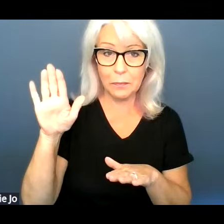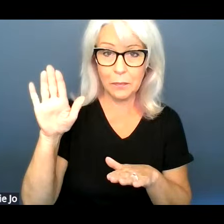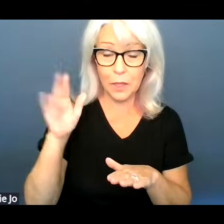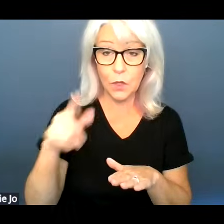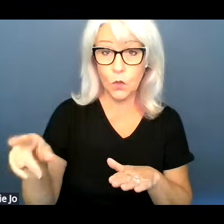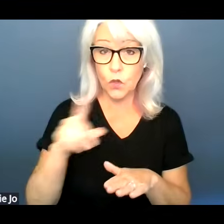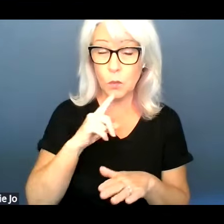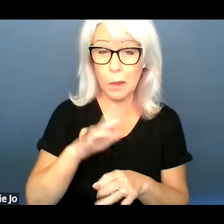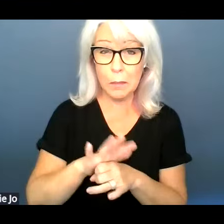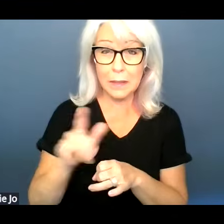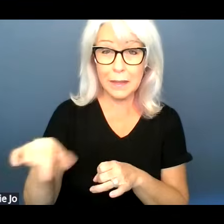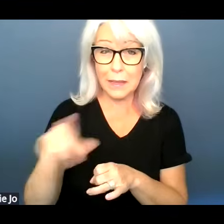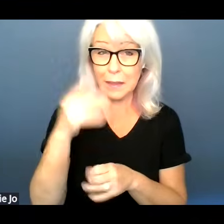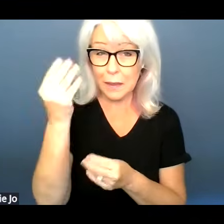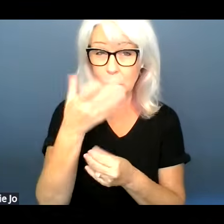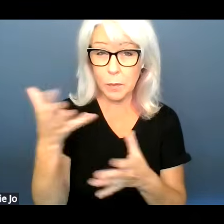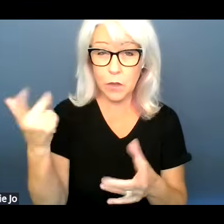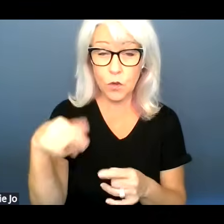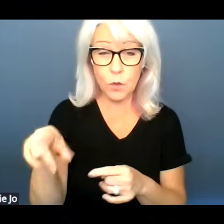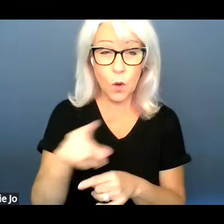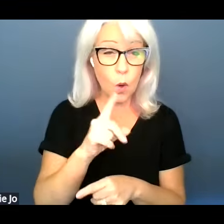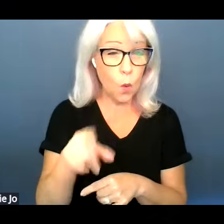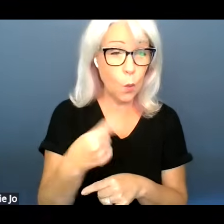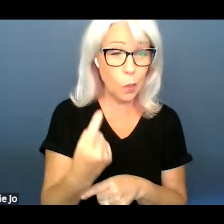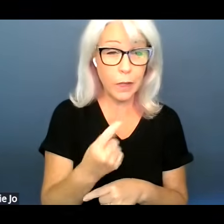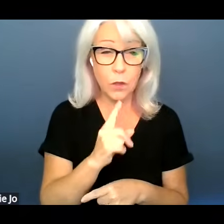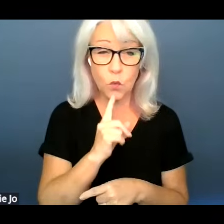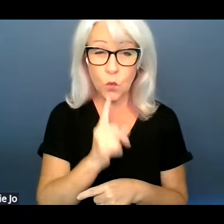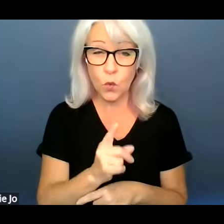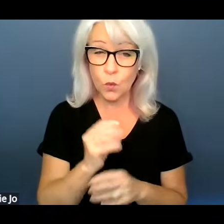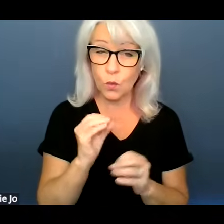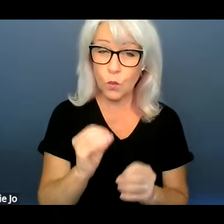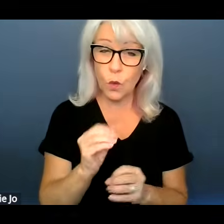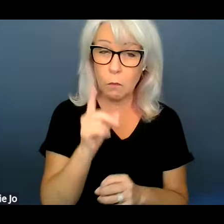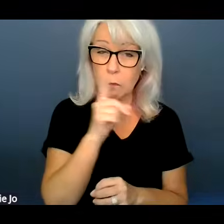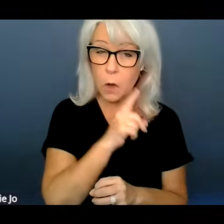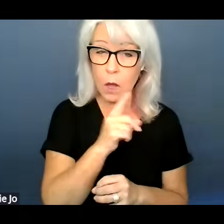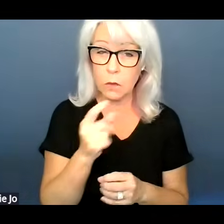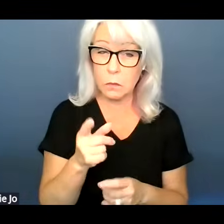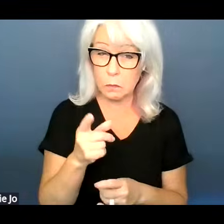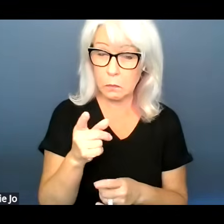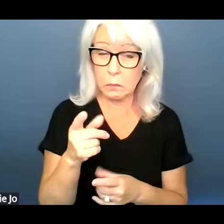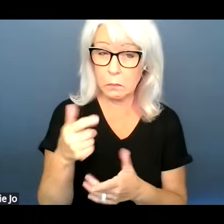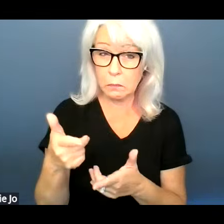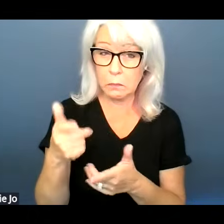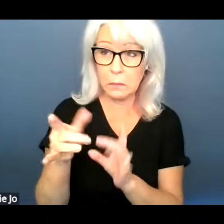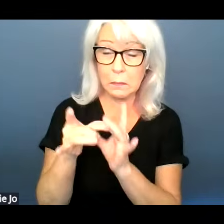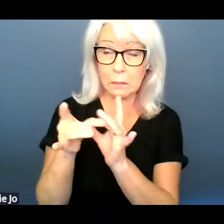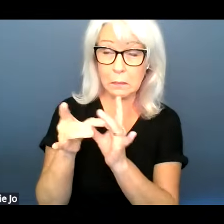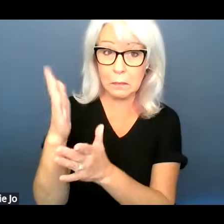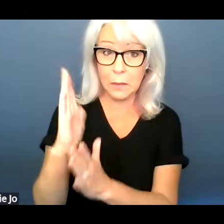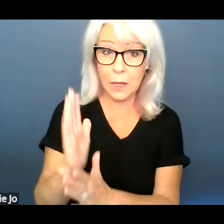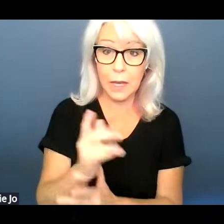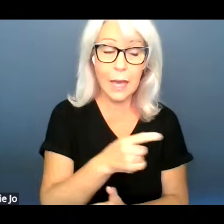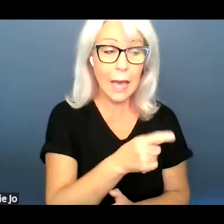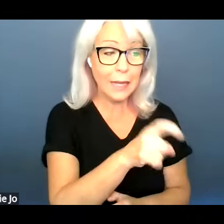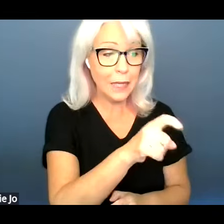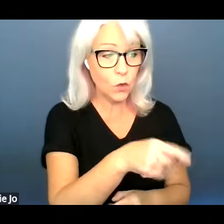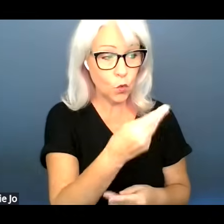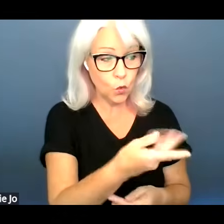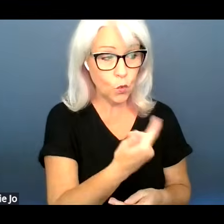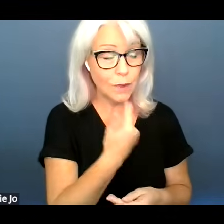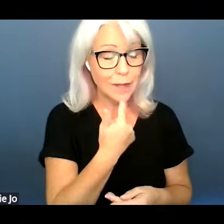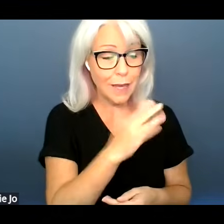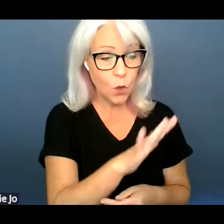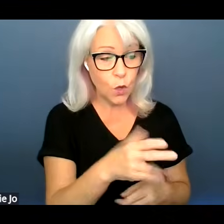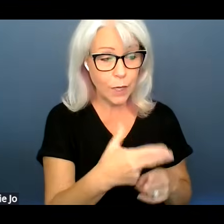you're about to give is the truth, the whole truth, and nothing but the truth, so help you God. I do. Thank you. Now, I Thank you. also need for you to state your name and spell it for the